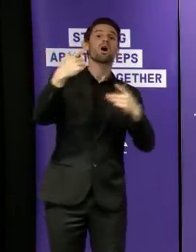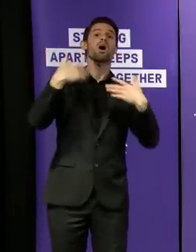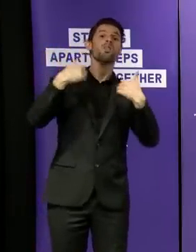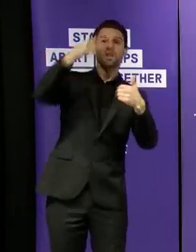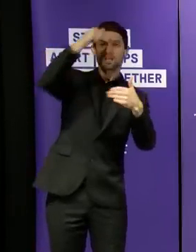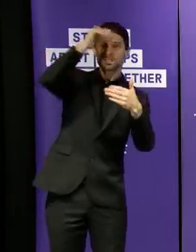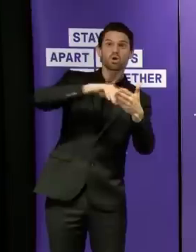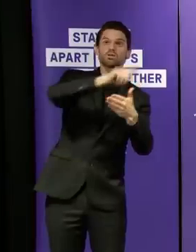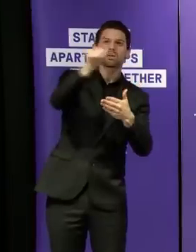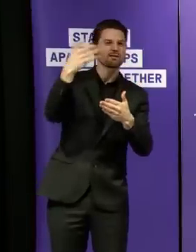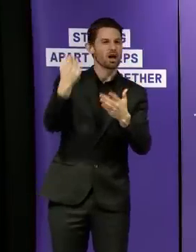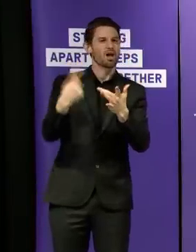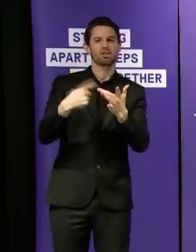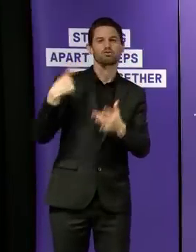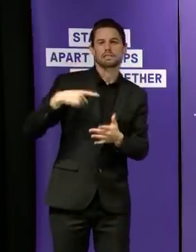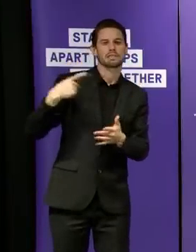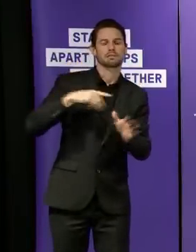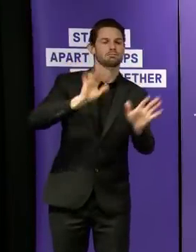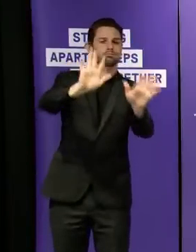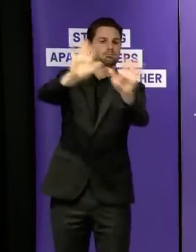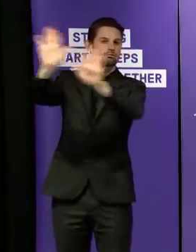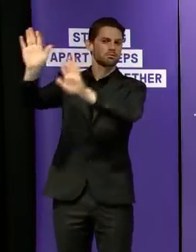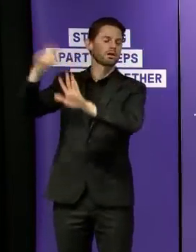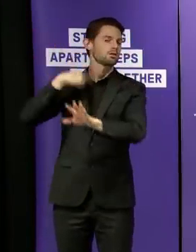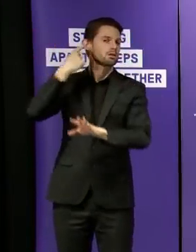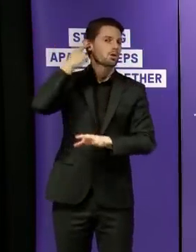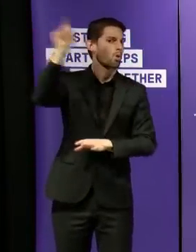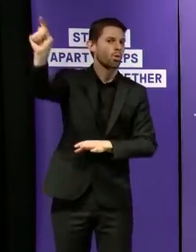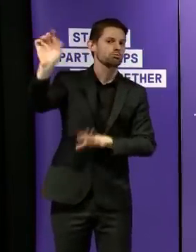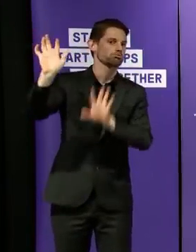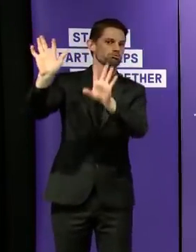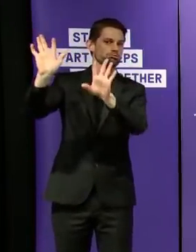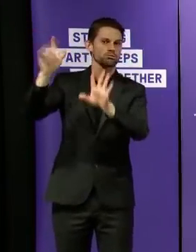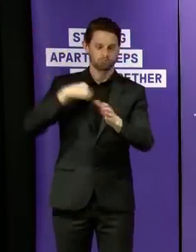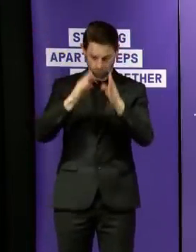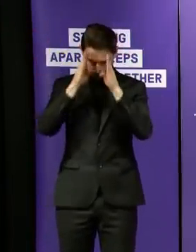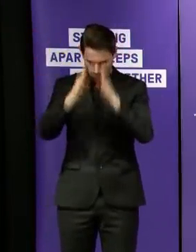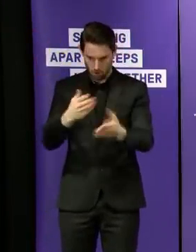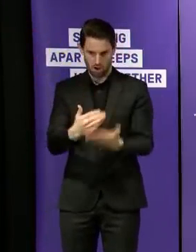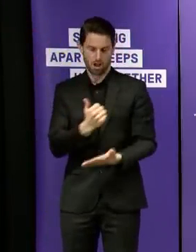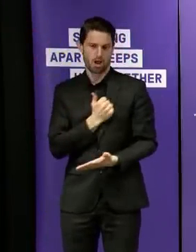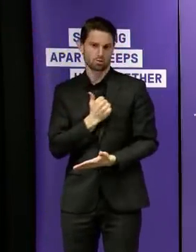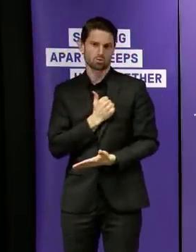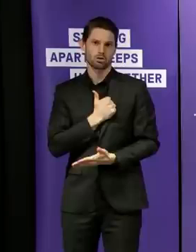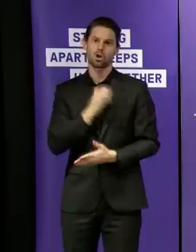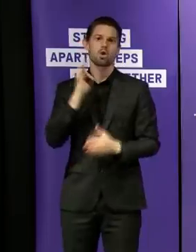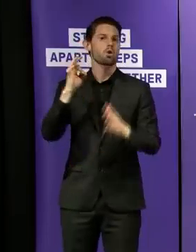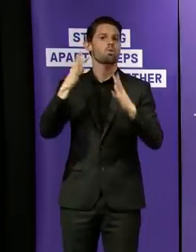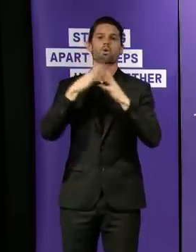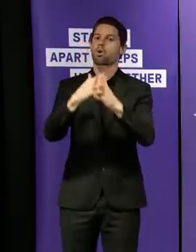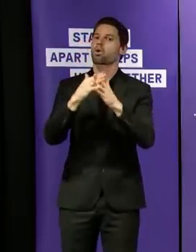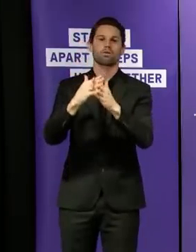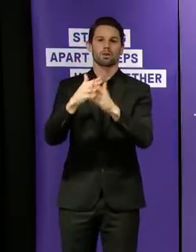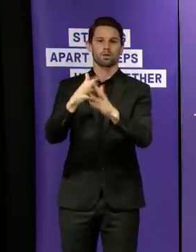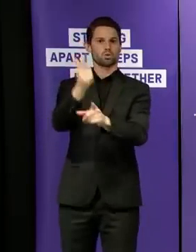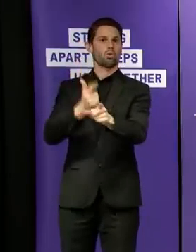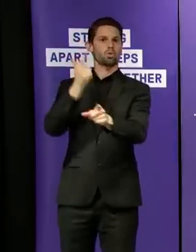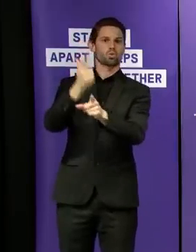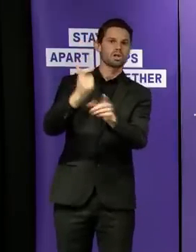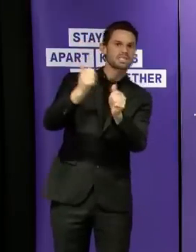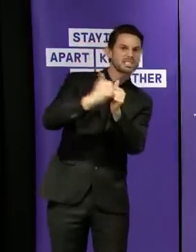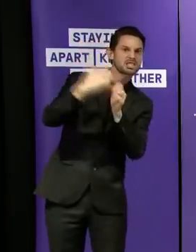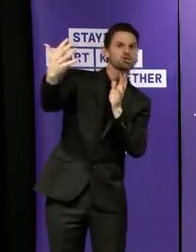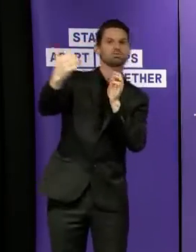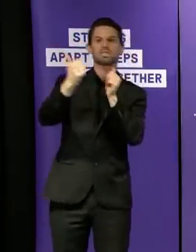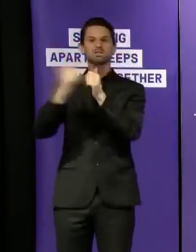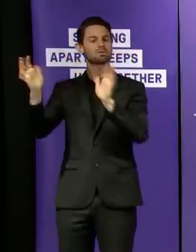call is for us to make, and we have to make that call. This is not a PhD thesis. It's not an academic exercise. It's real, and the